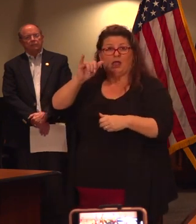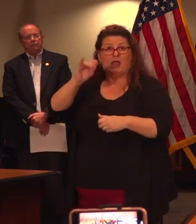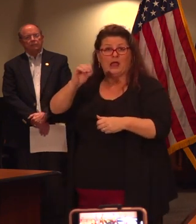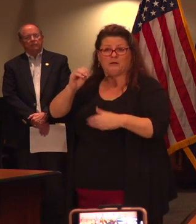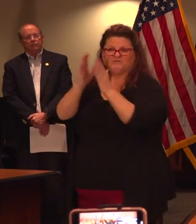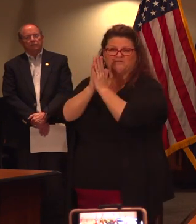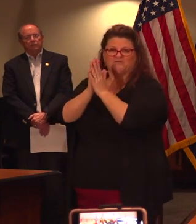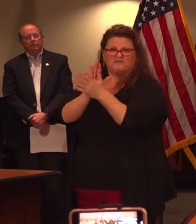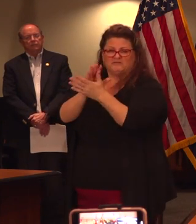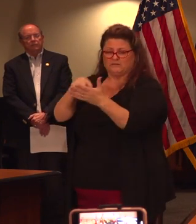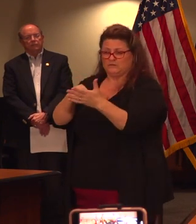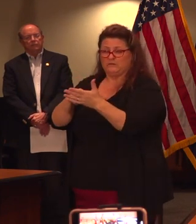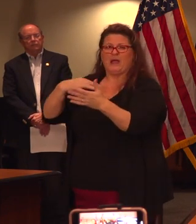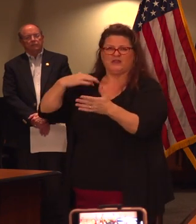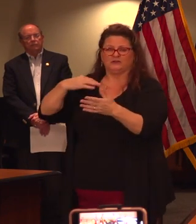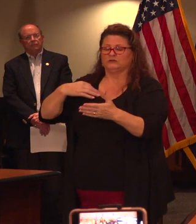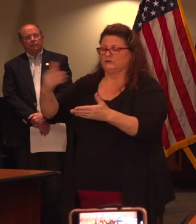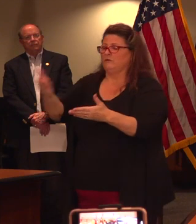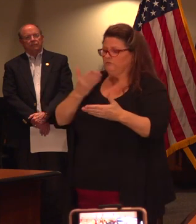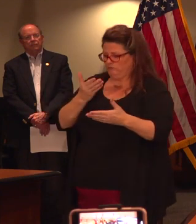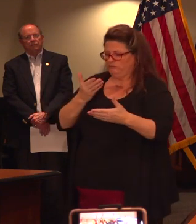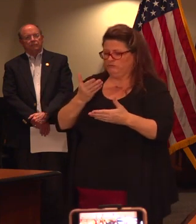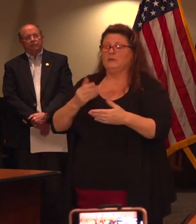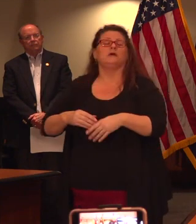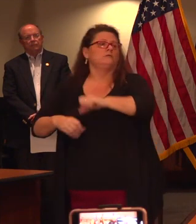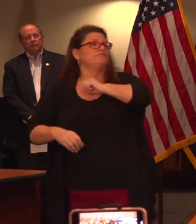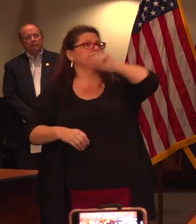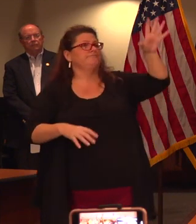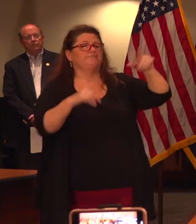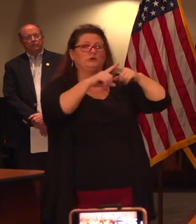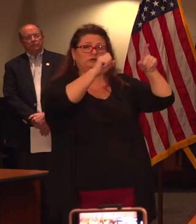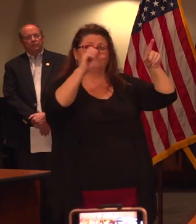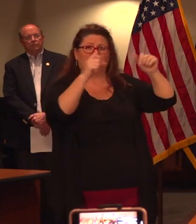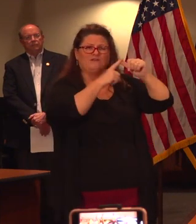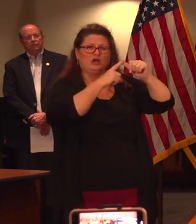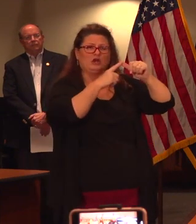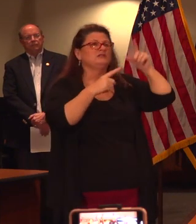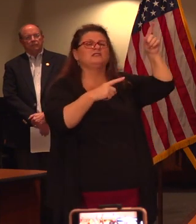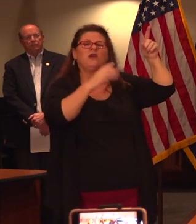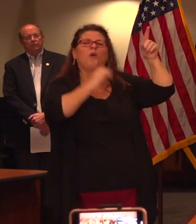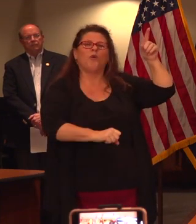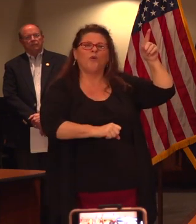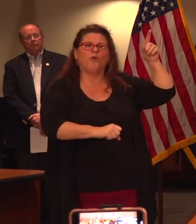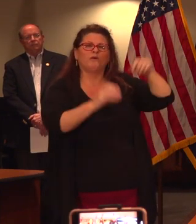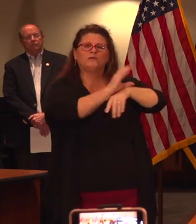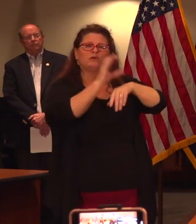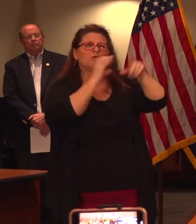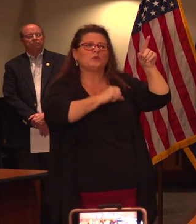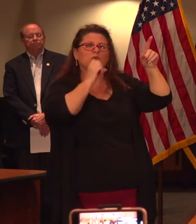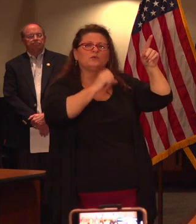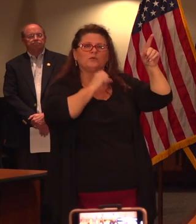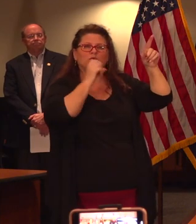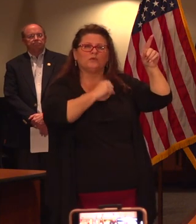old computer, and it certainly lacked the capacity to handle all the claims coming from all of the country all at the